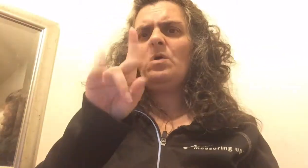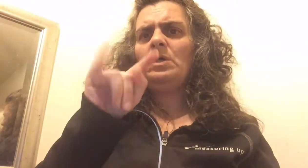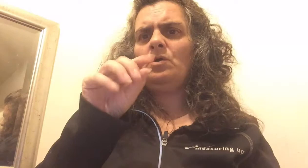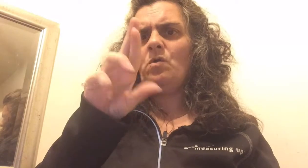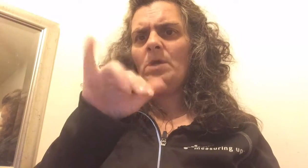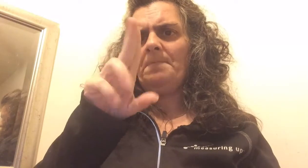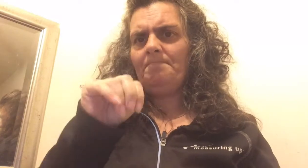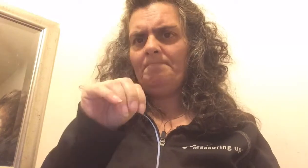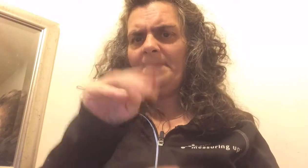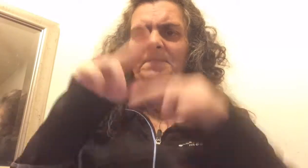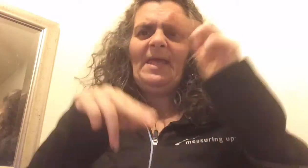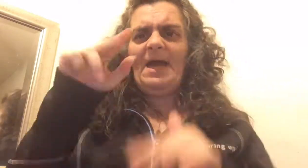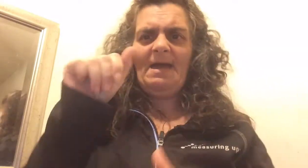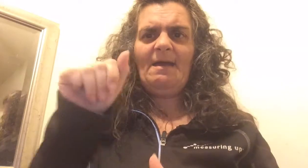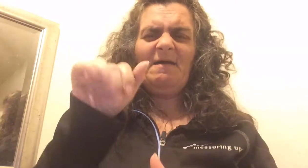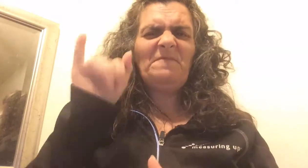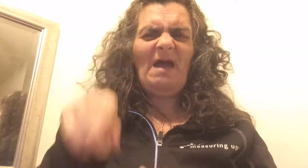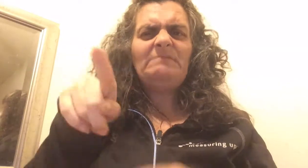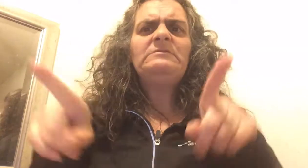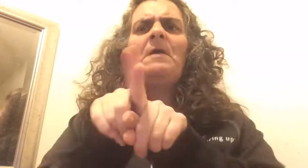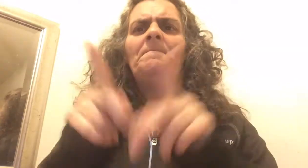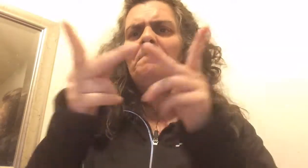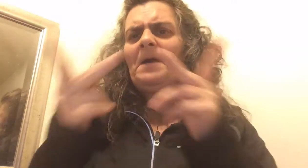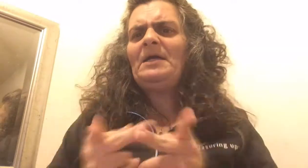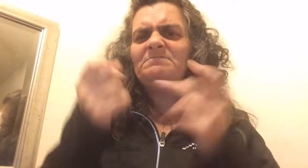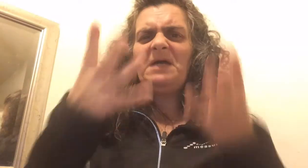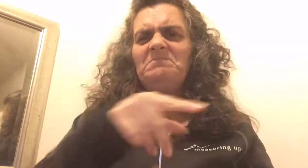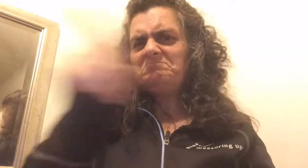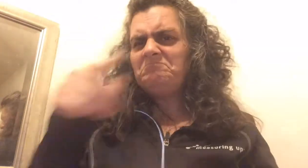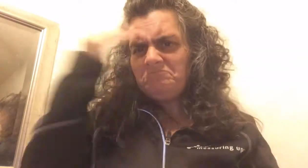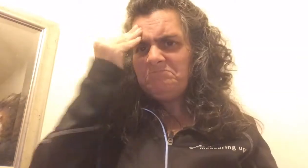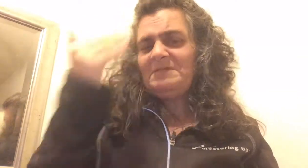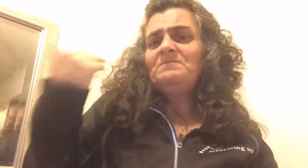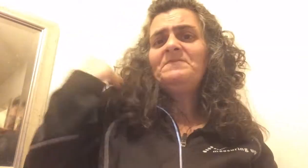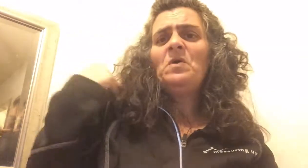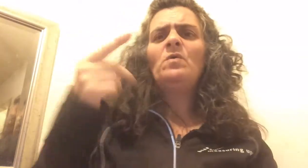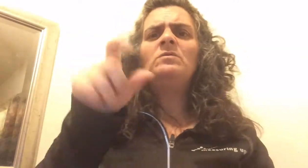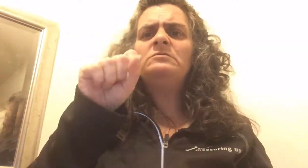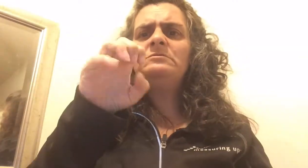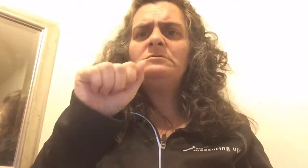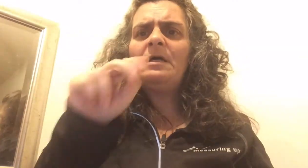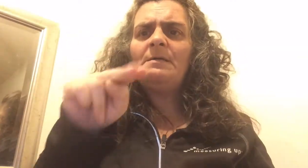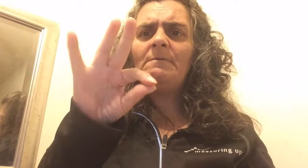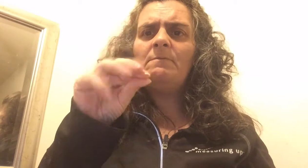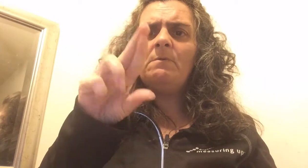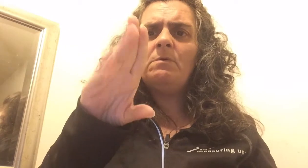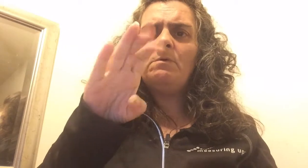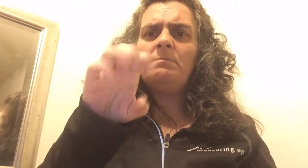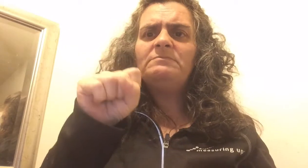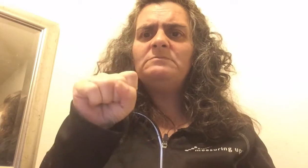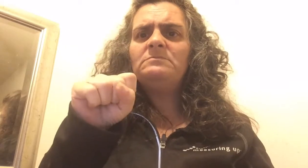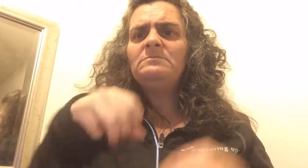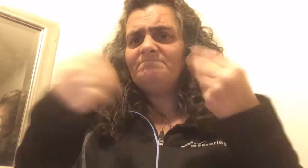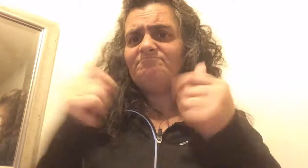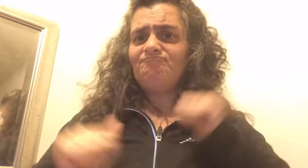start in the middle. You're trying to go in the middle. You know what I'm saying? So, whatever size you feel comfortable, you know what I'm saying? Damn,